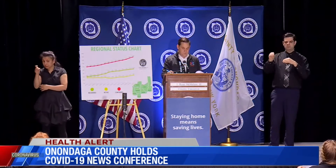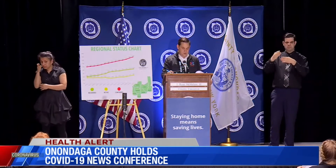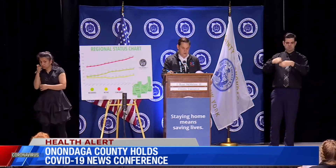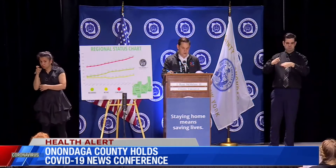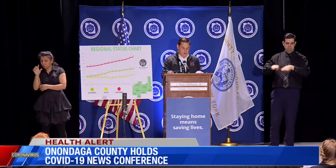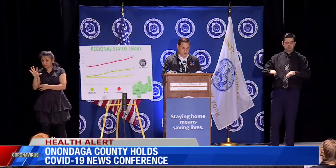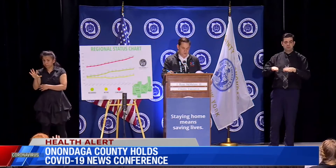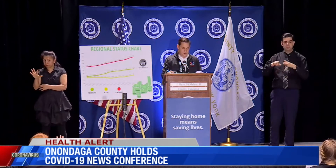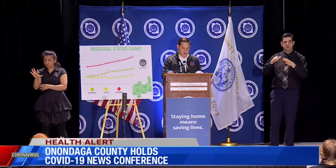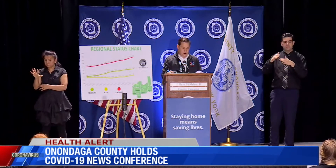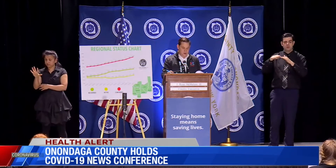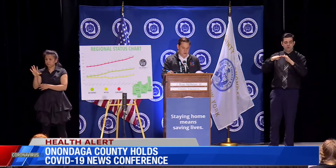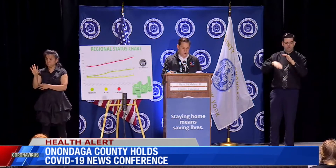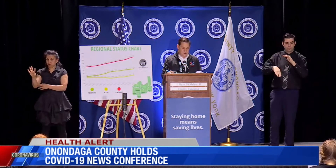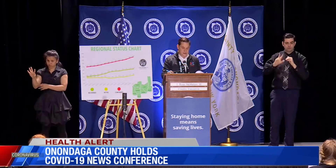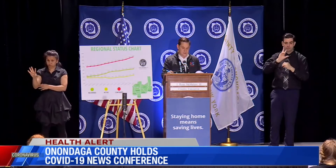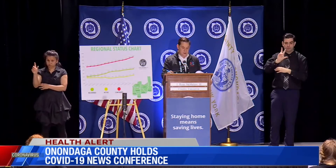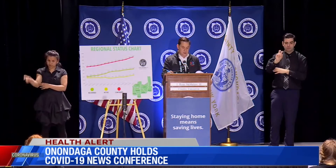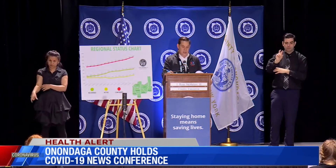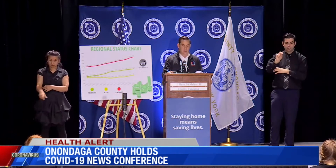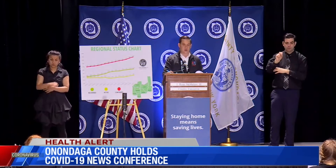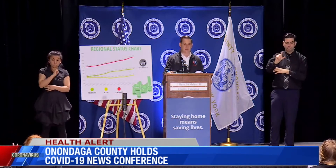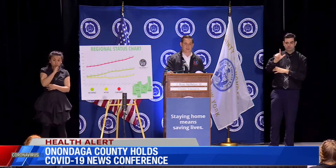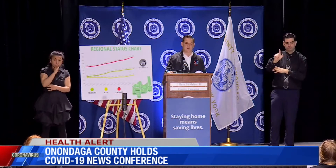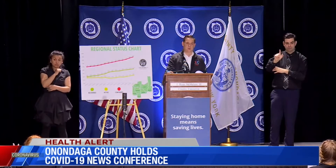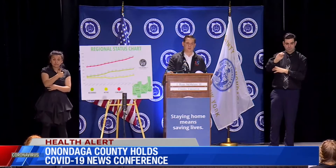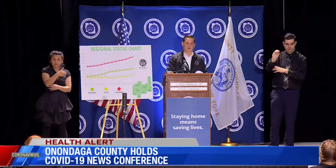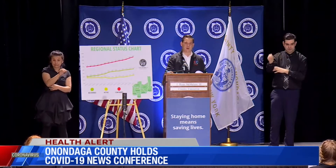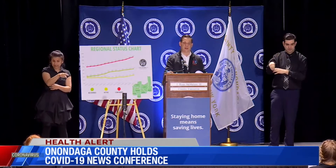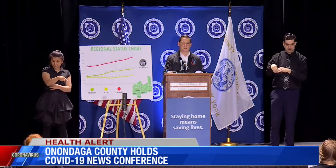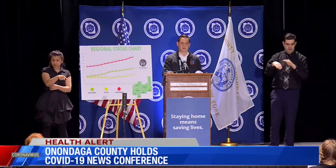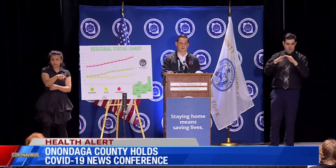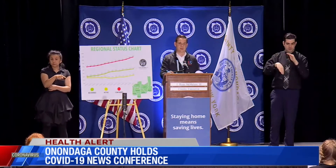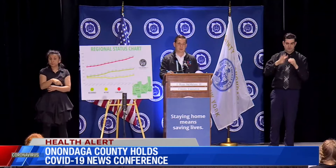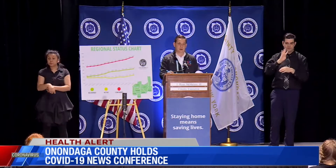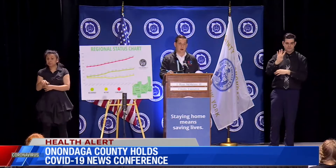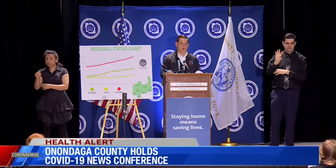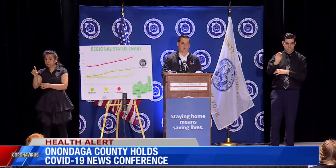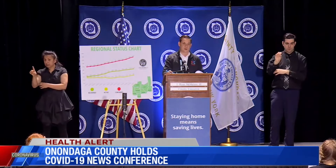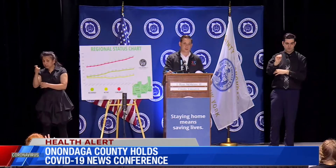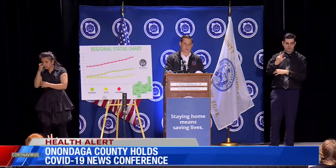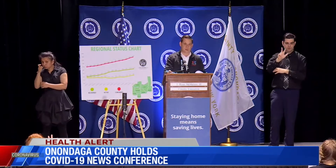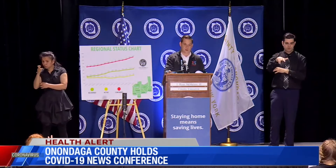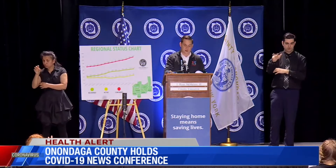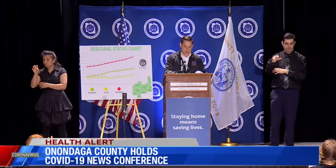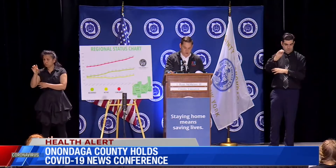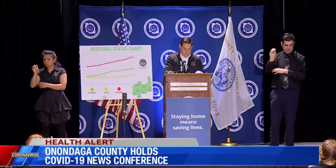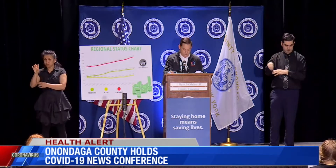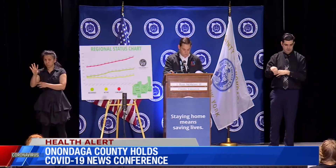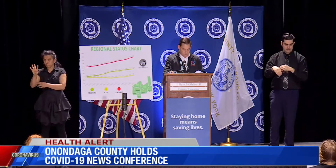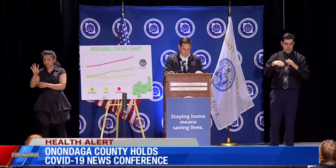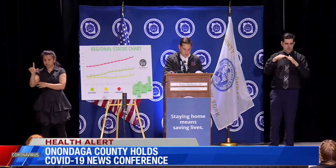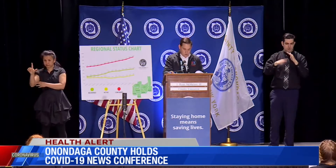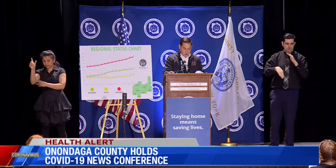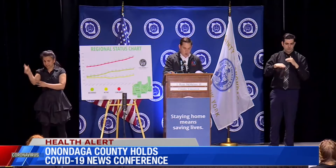50, 63% are under 60, and 37% of our cases are over 60 years of